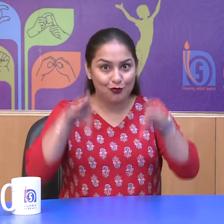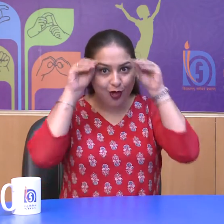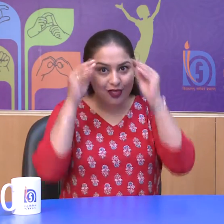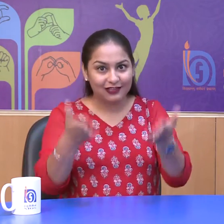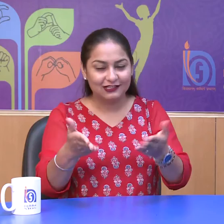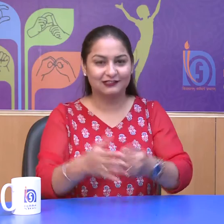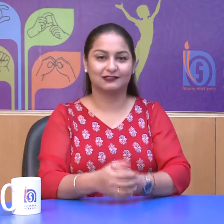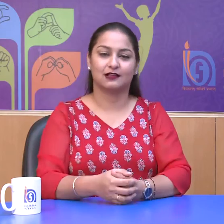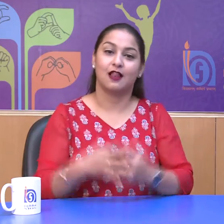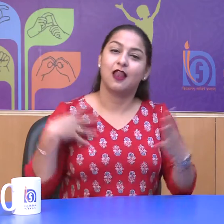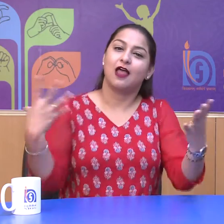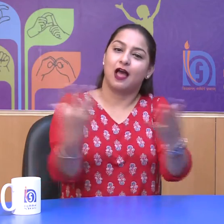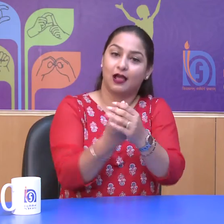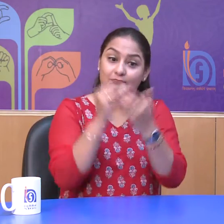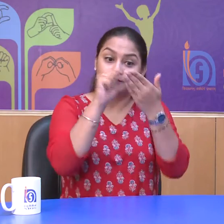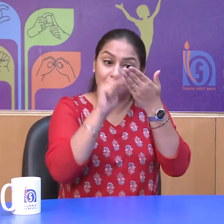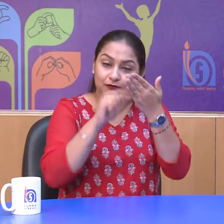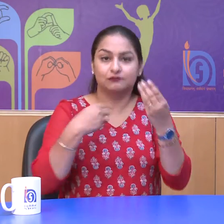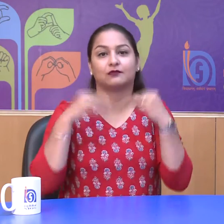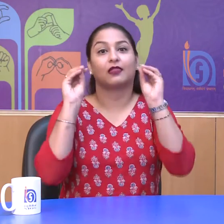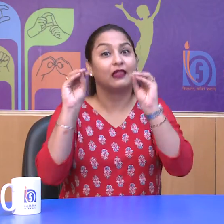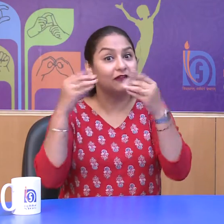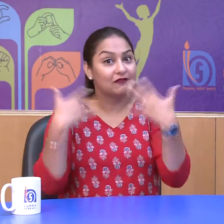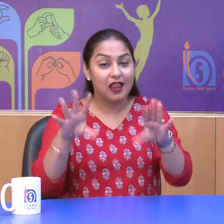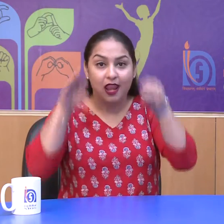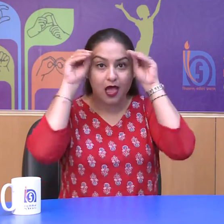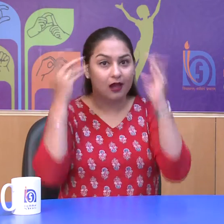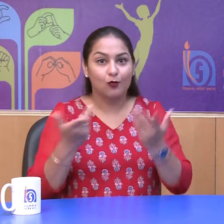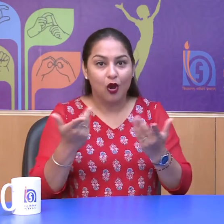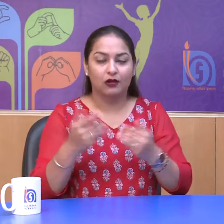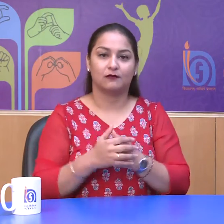us summarize what we have learned in this lecture.